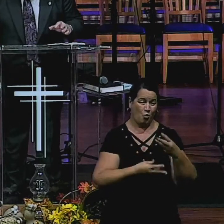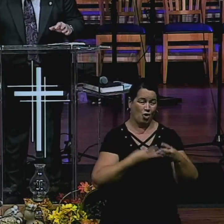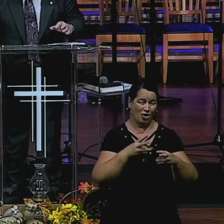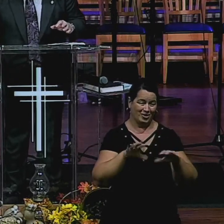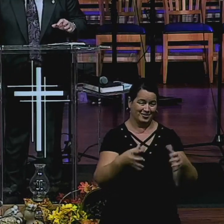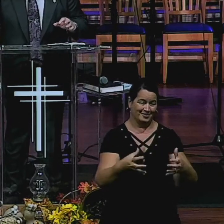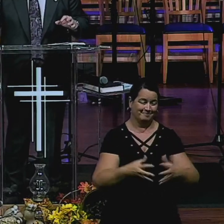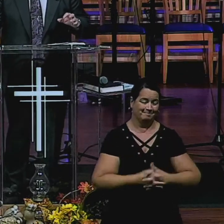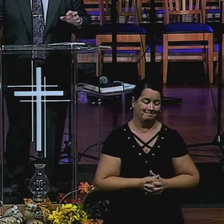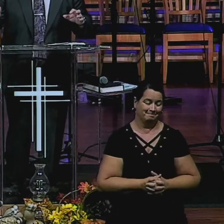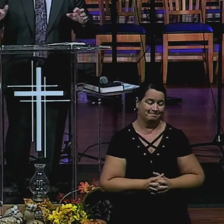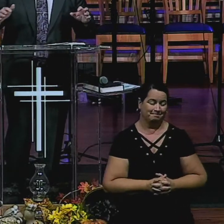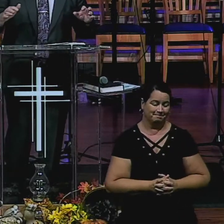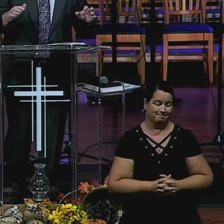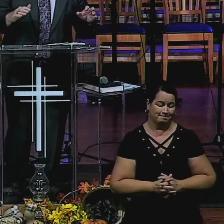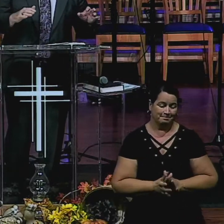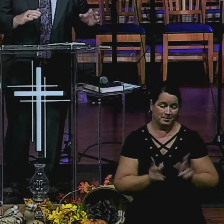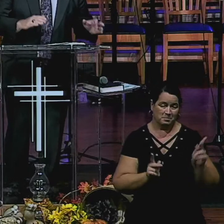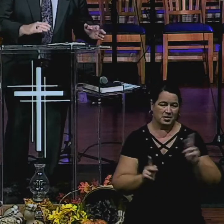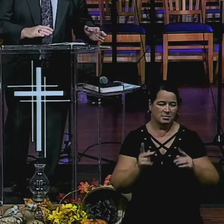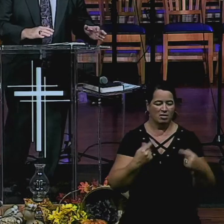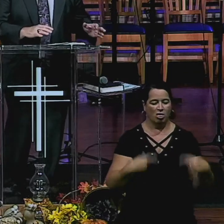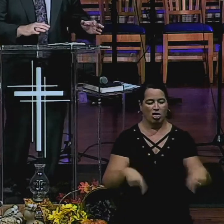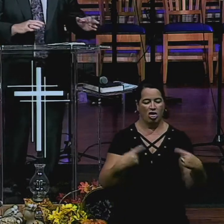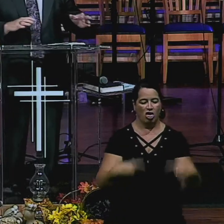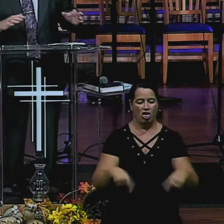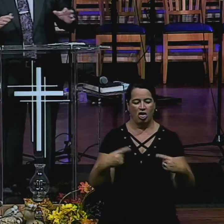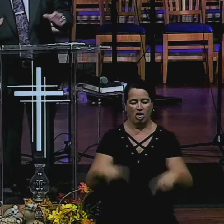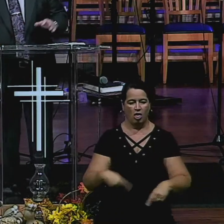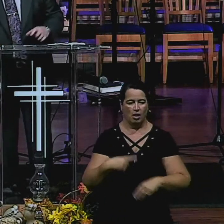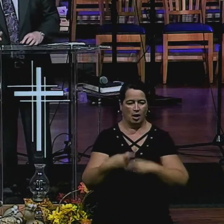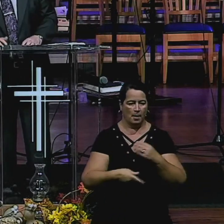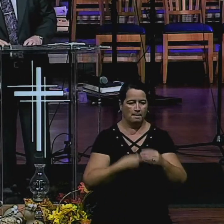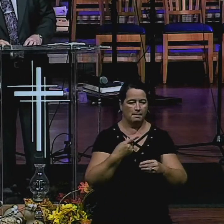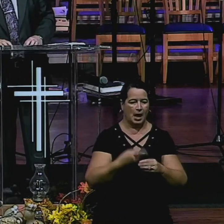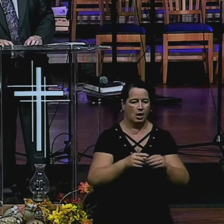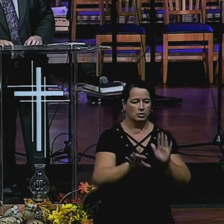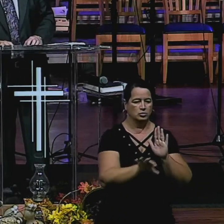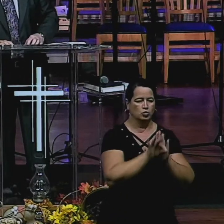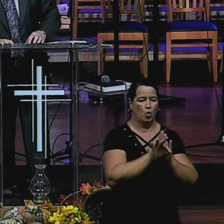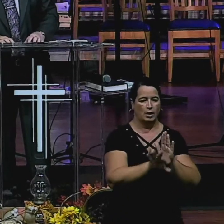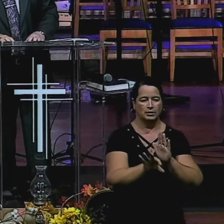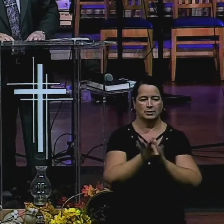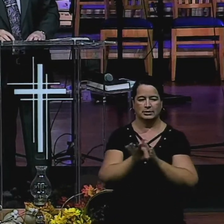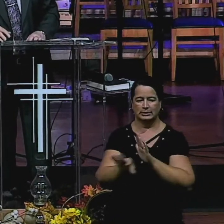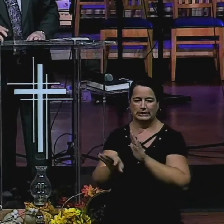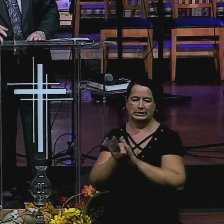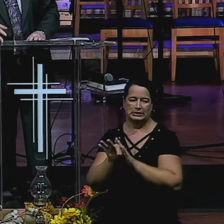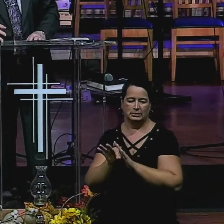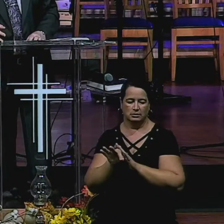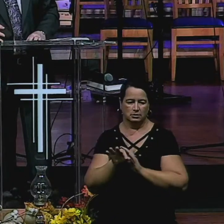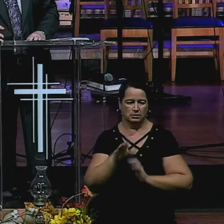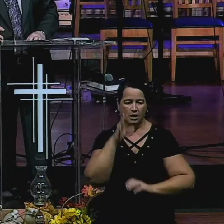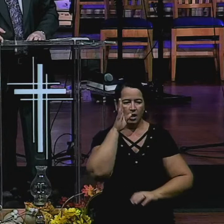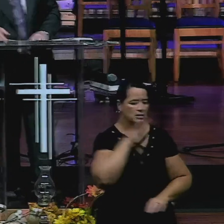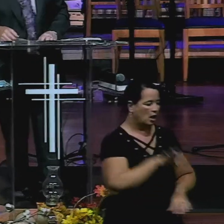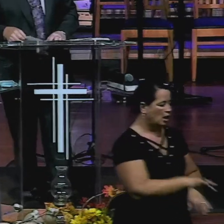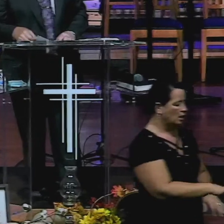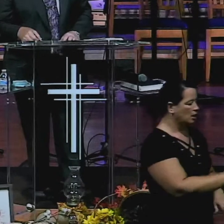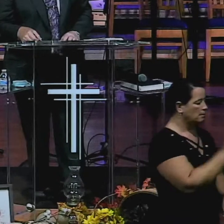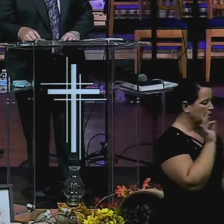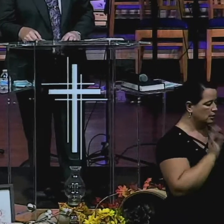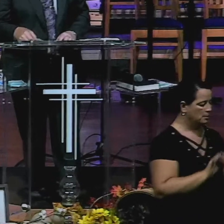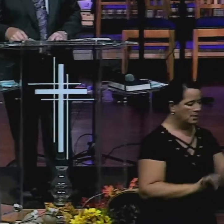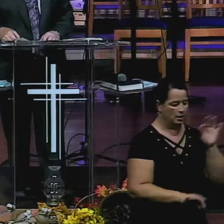to argue about election and such matters. Let me just say what